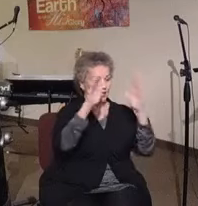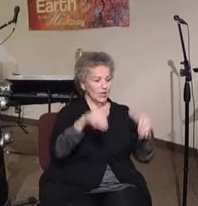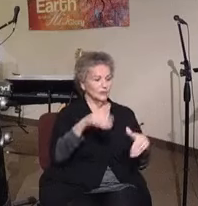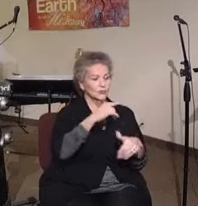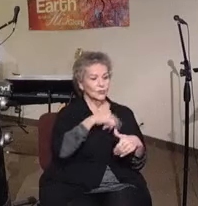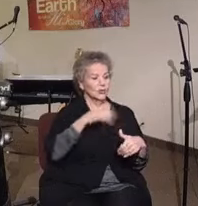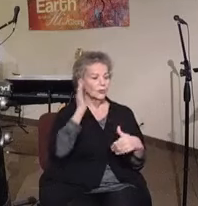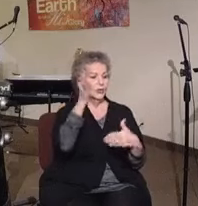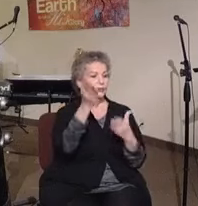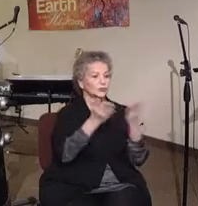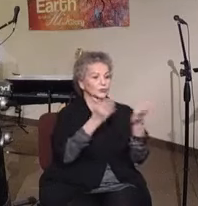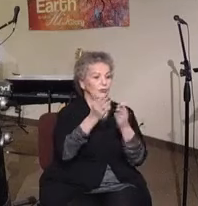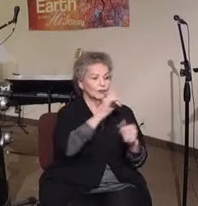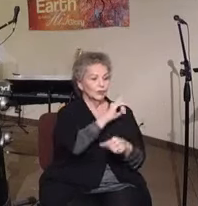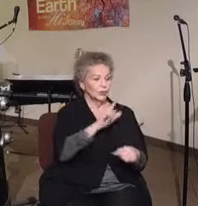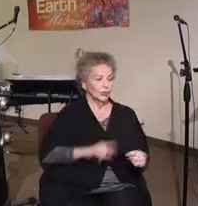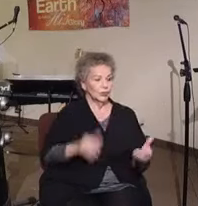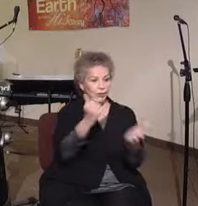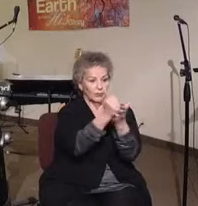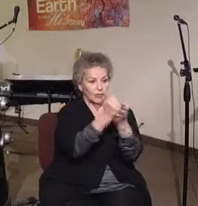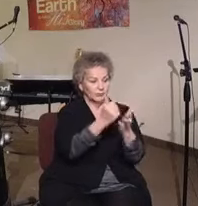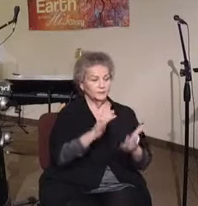serve the Lord. Amen.